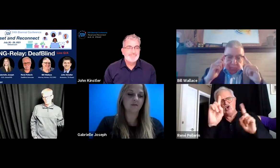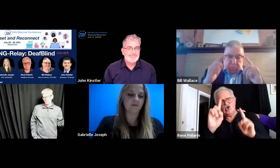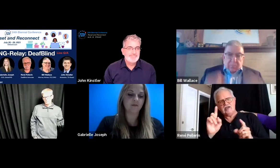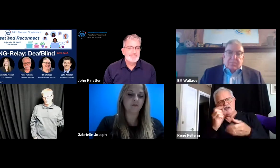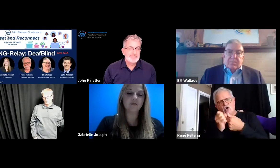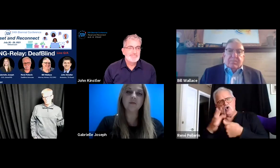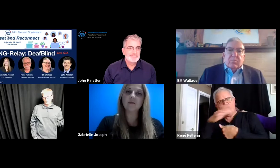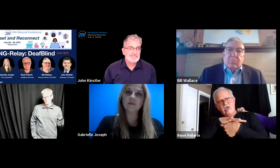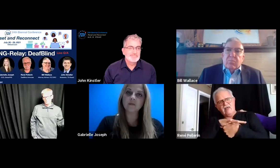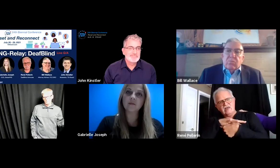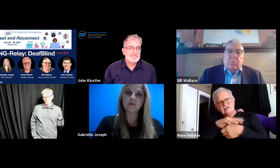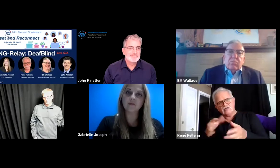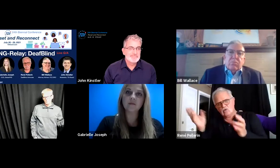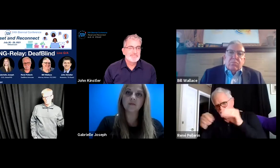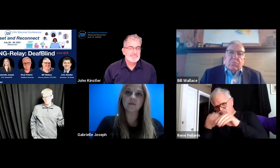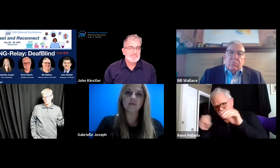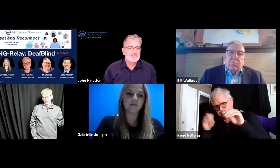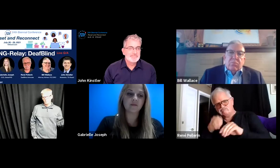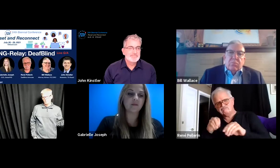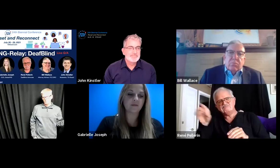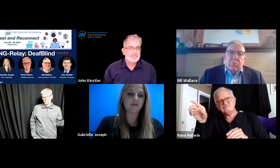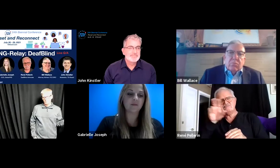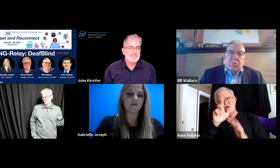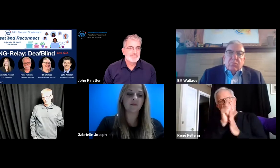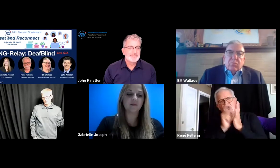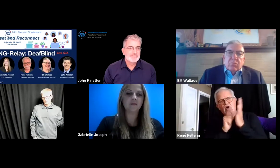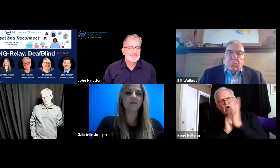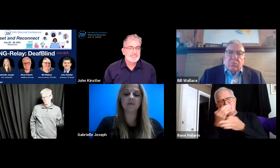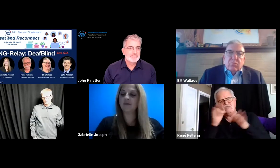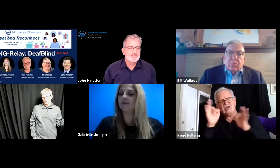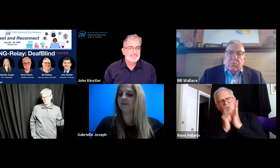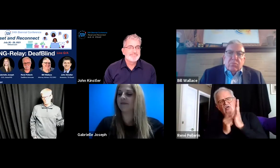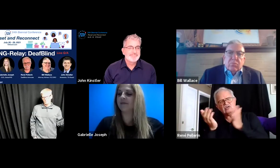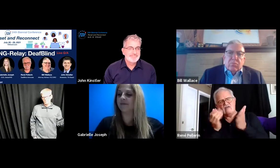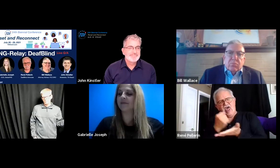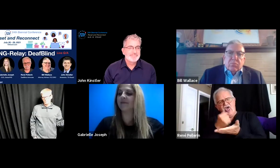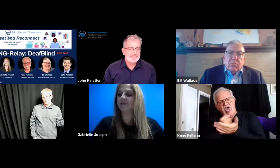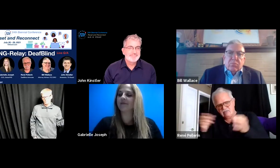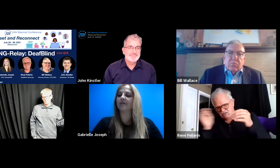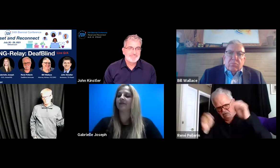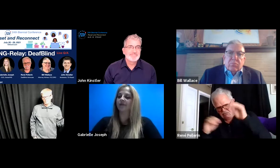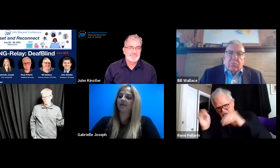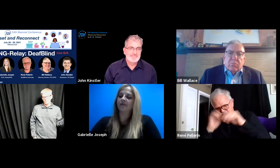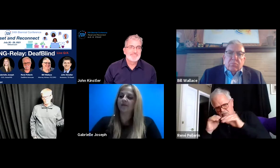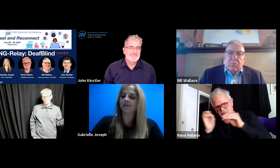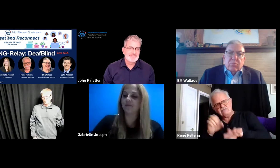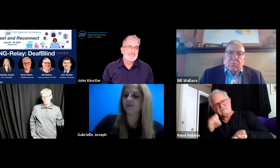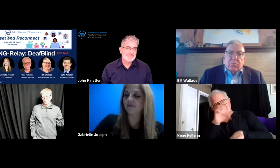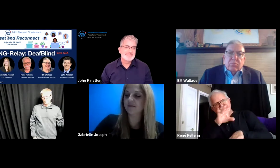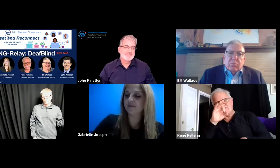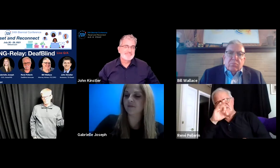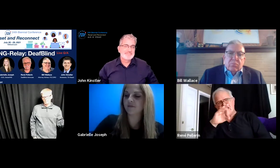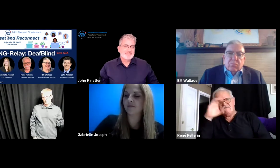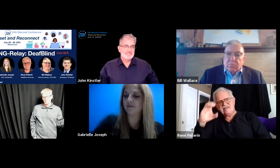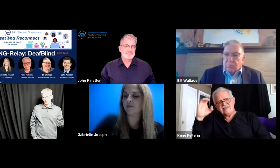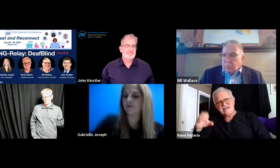people to get free software, especially during the pandemic. And so we were working on that. We got a free lawyer service to